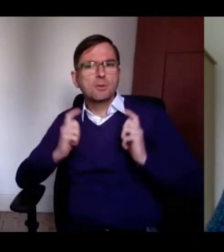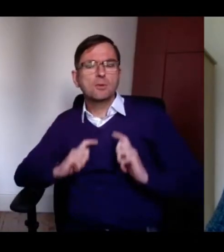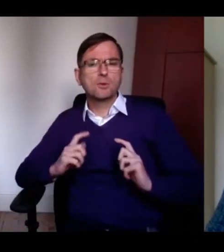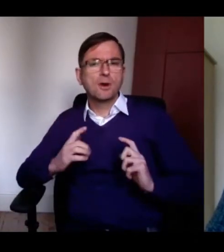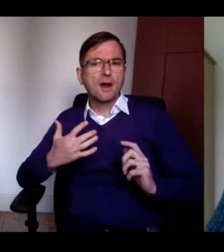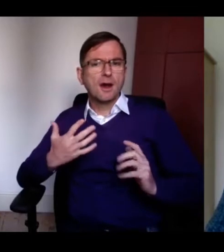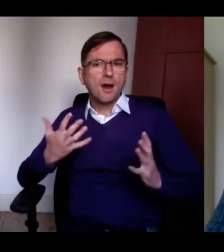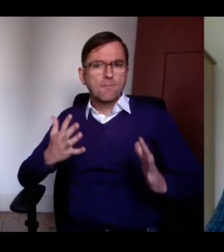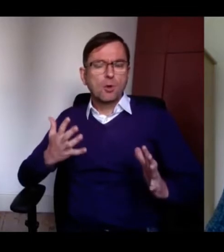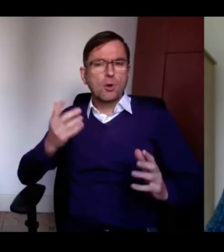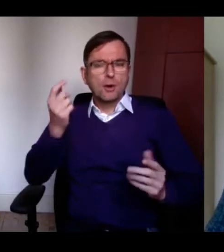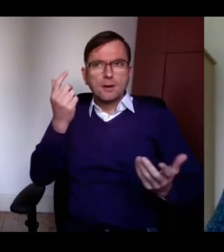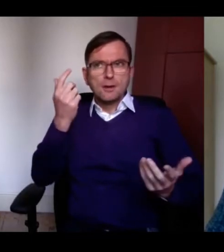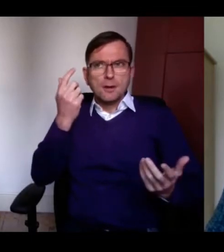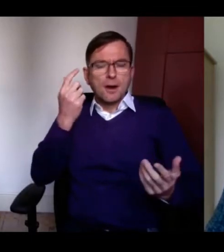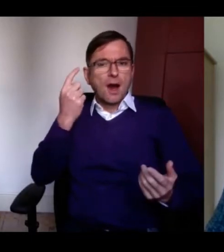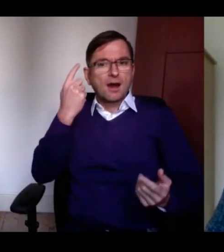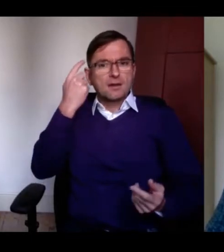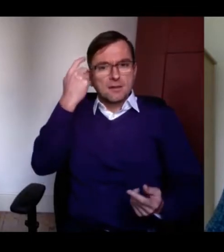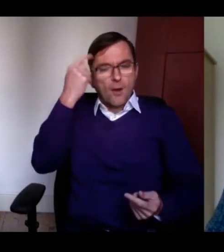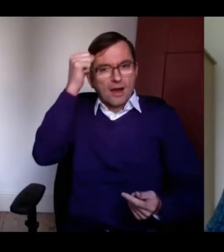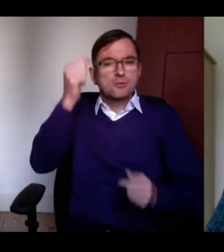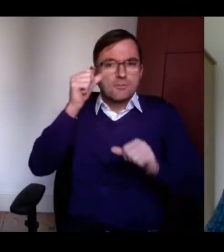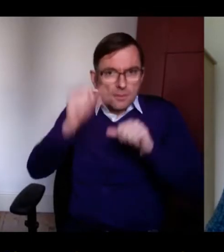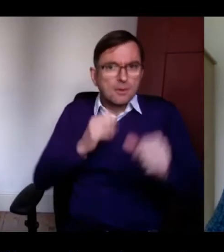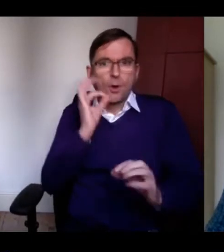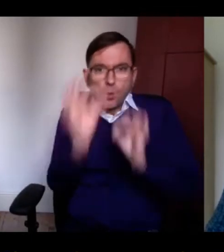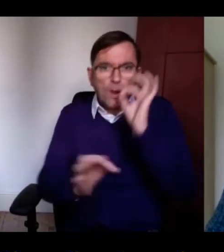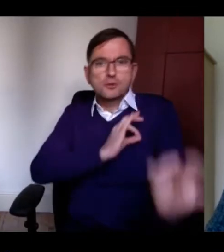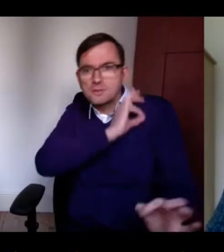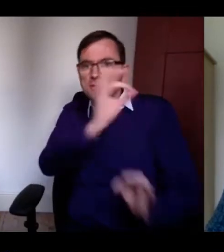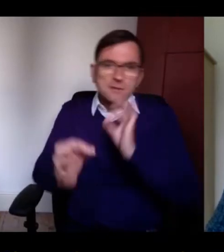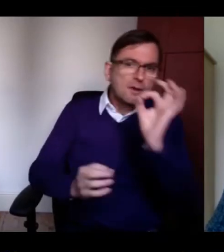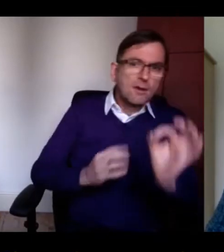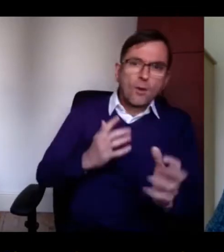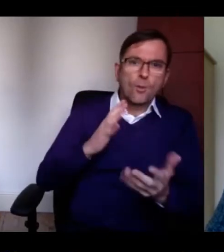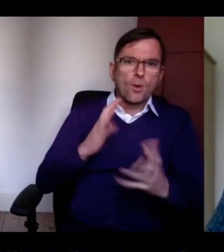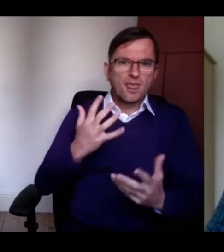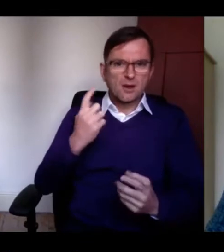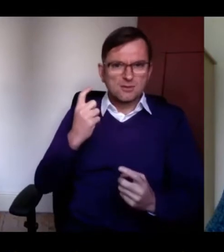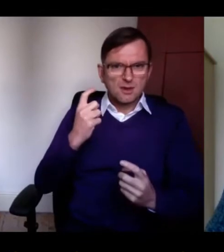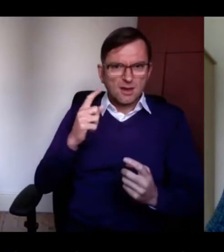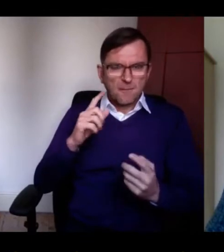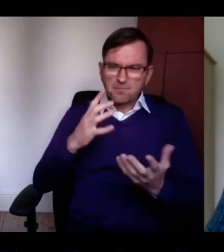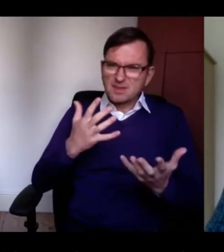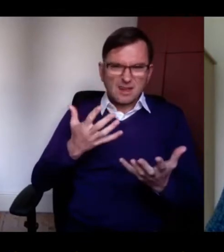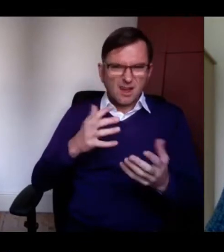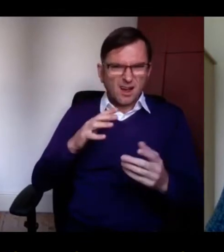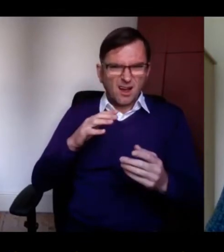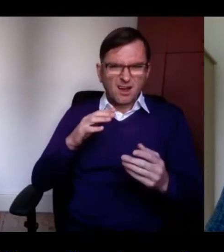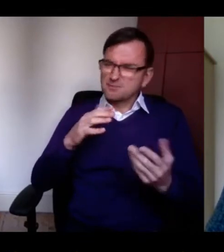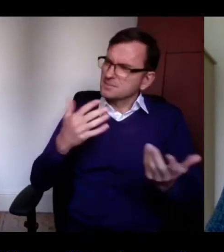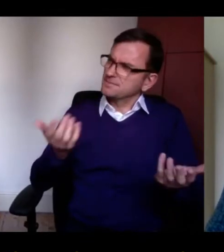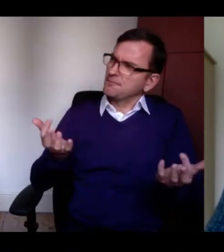speak to me. And that makes it more comfortable for me. And I know then I can ask questions about my account,